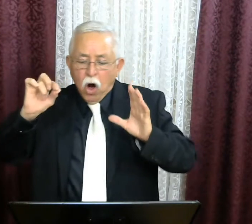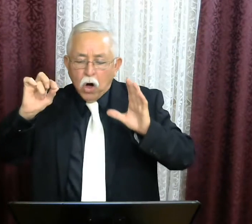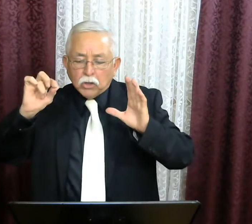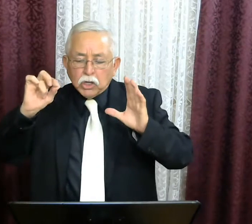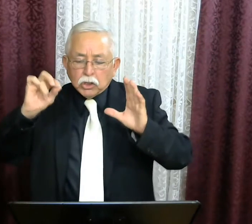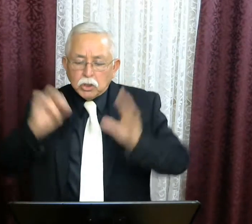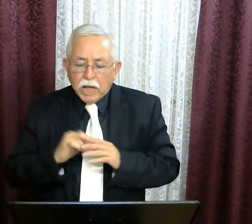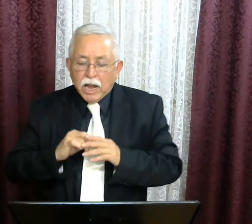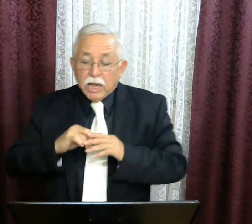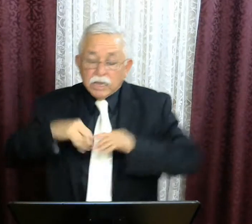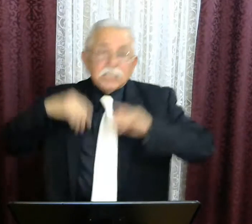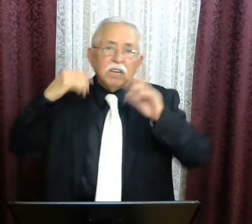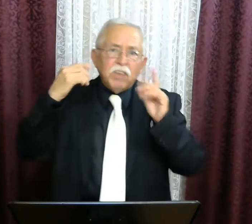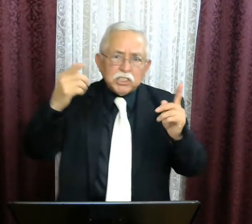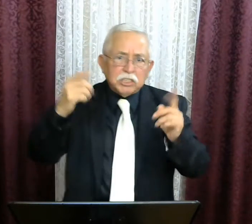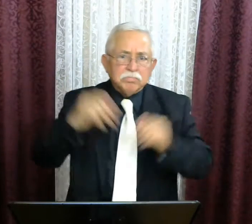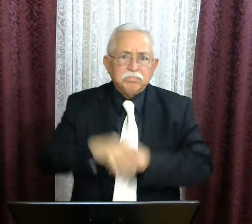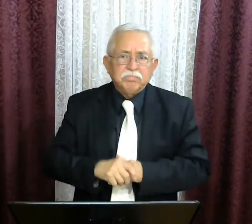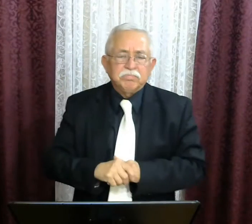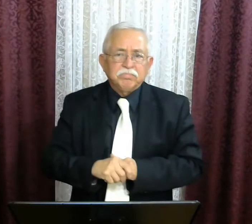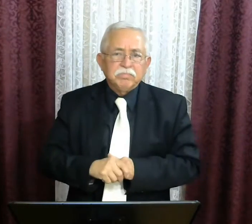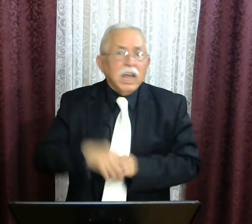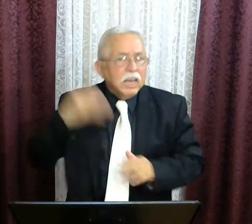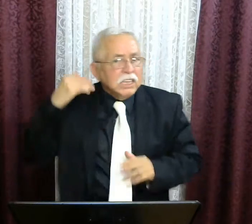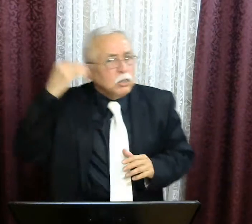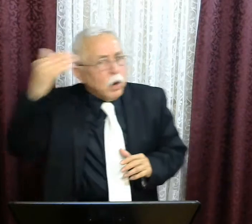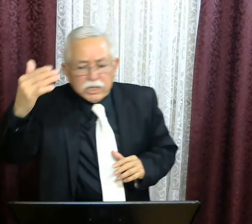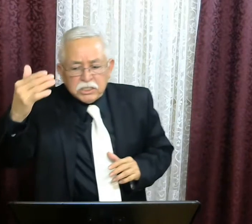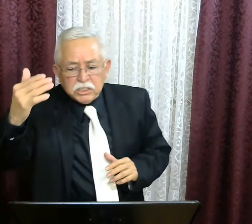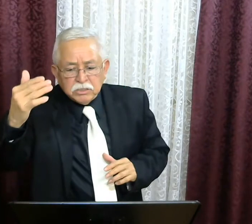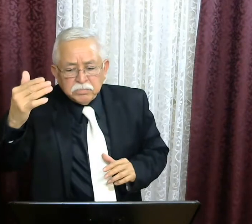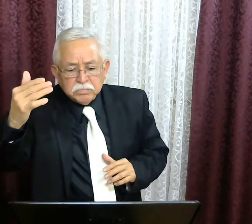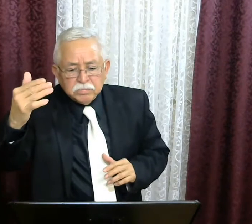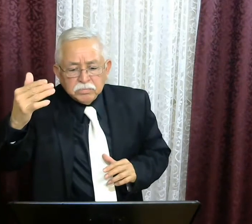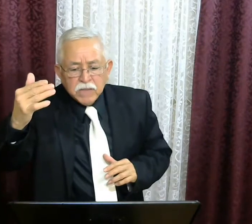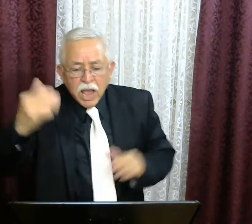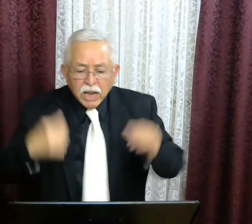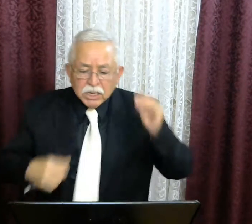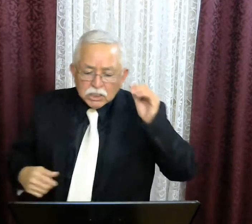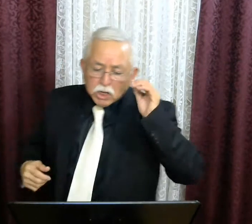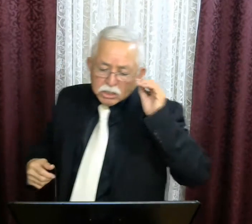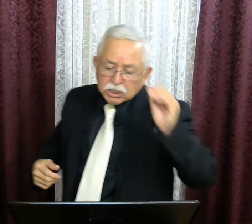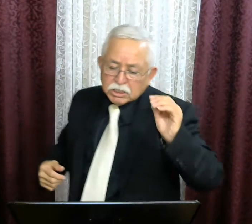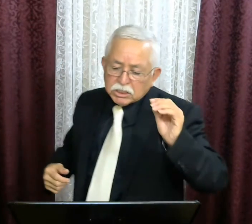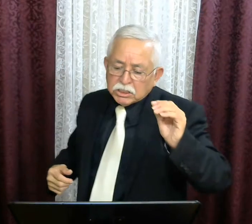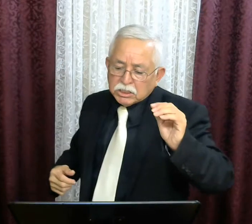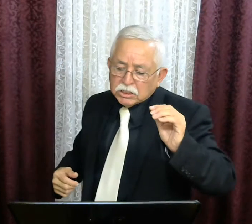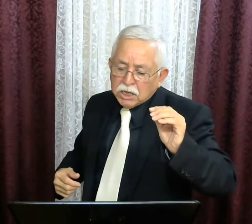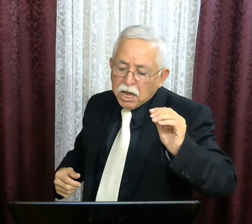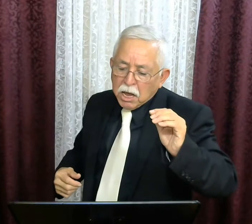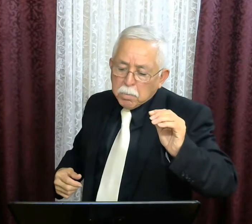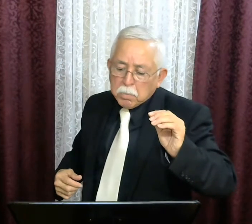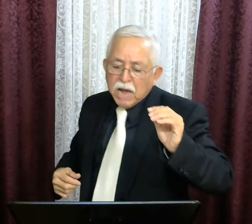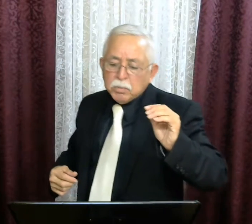us, so that His salvation, His ways, and His justice might be